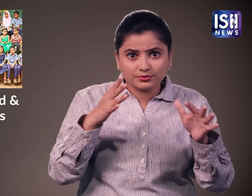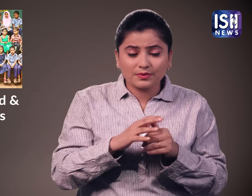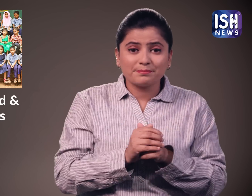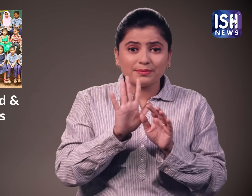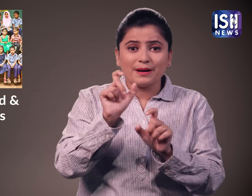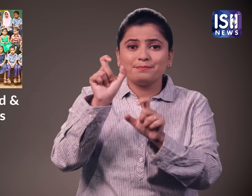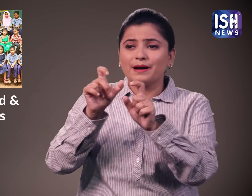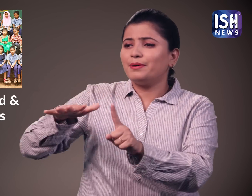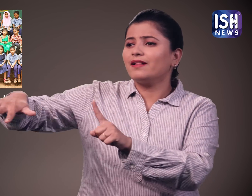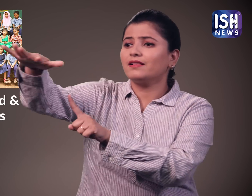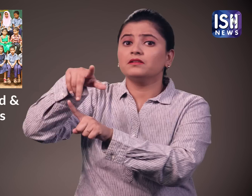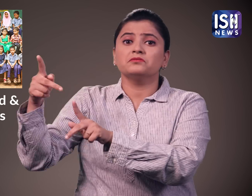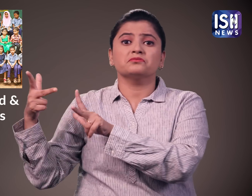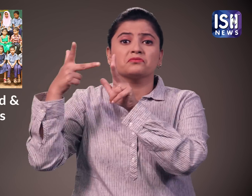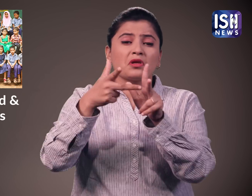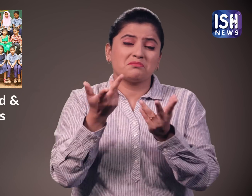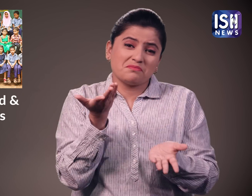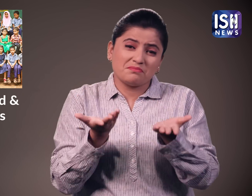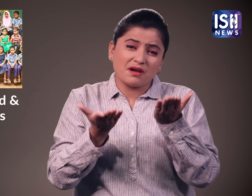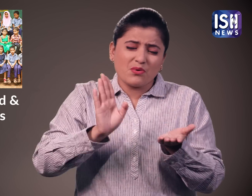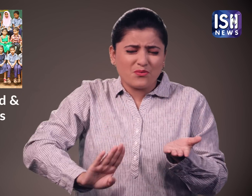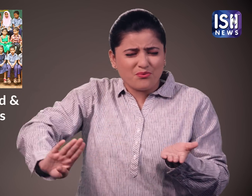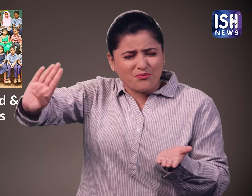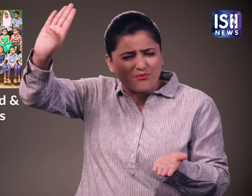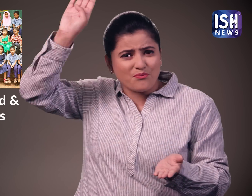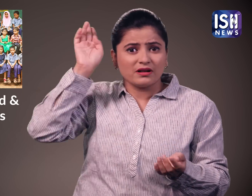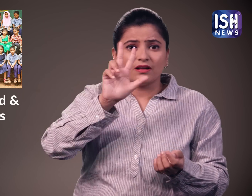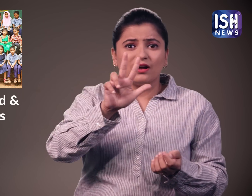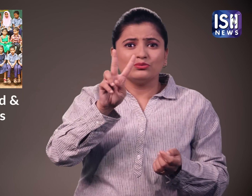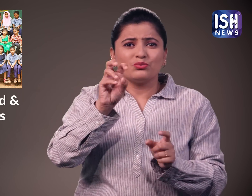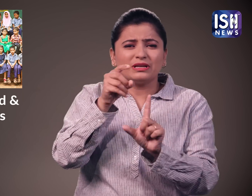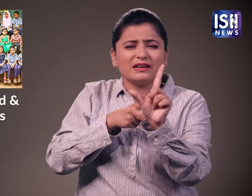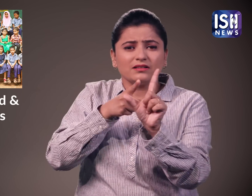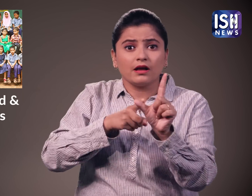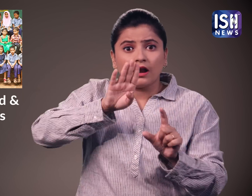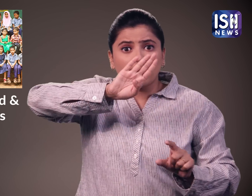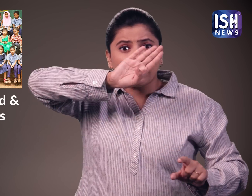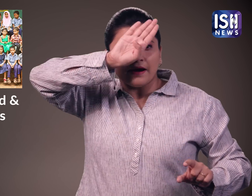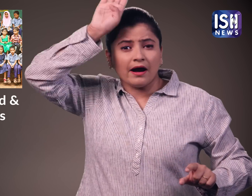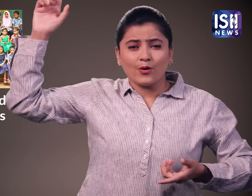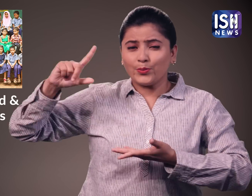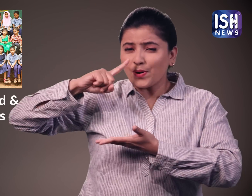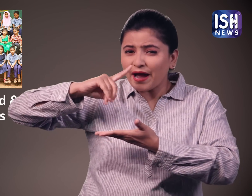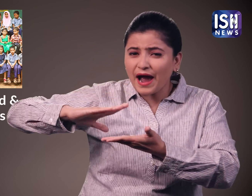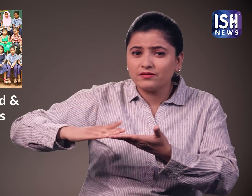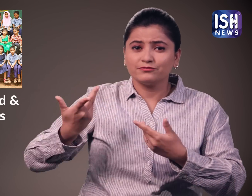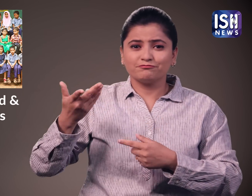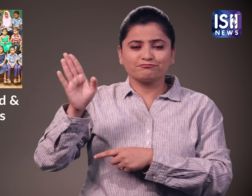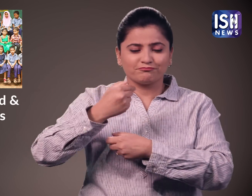One old theory associates the remains to an Indian king, his wife and